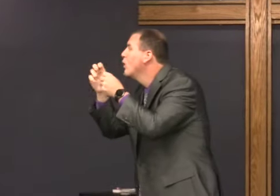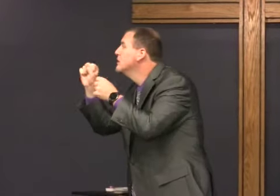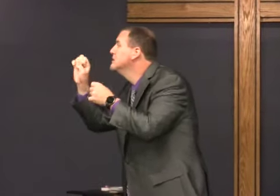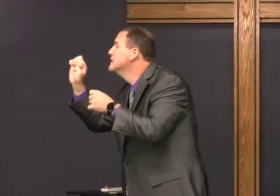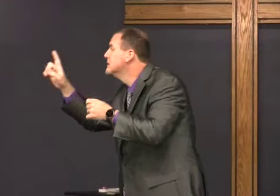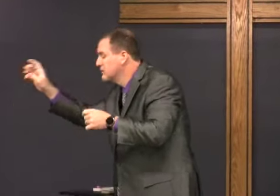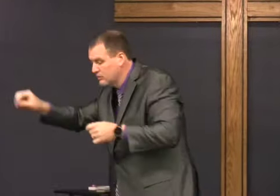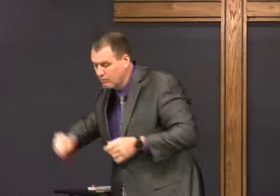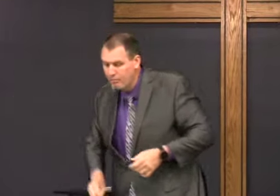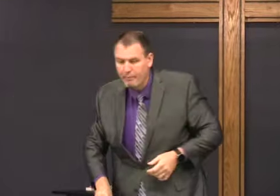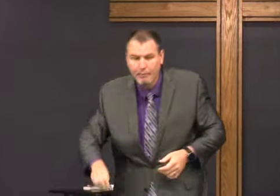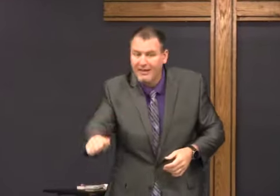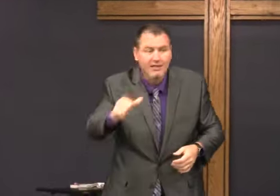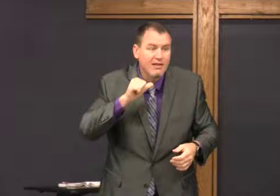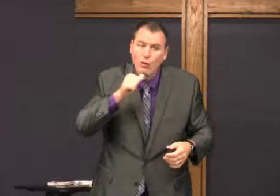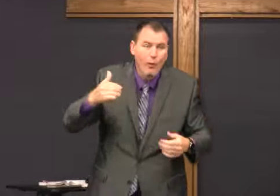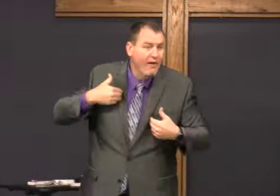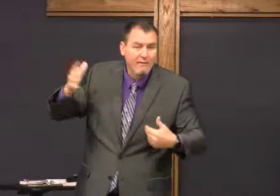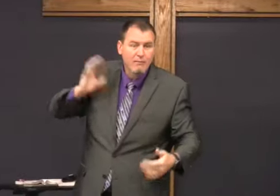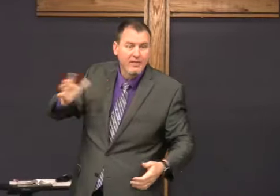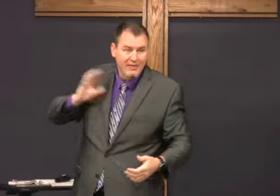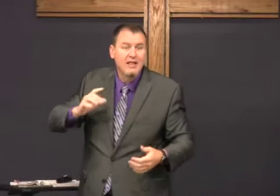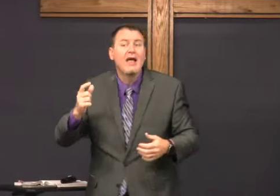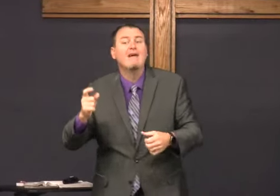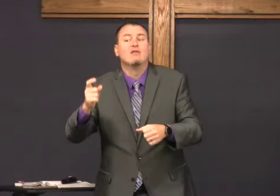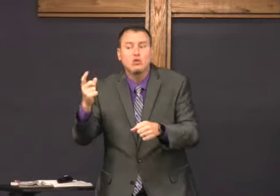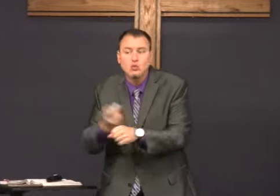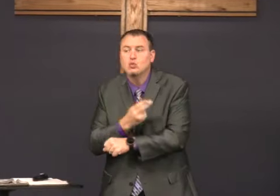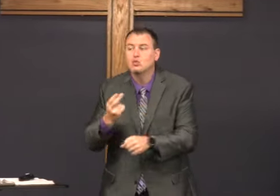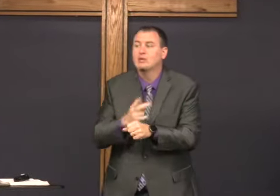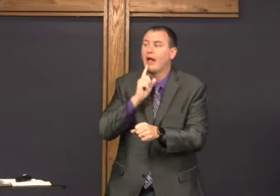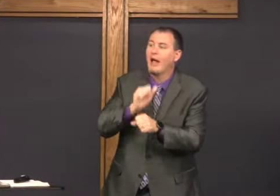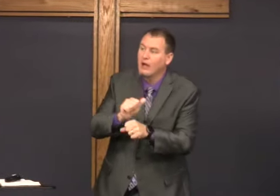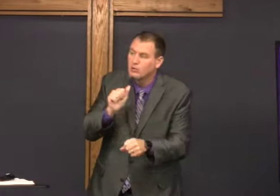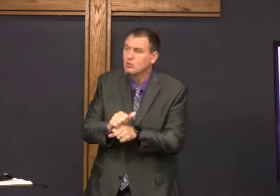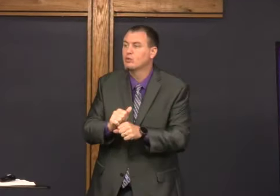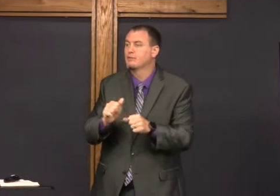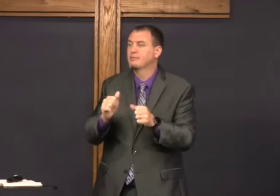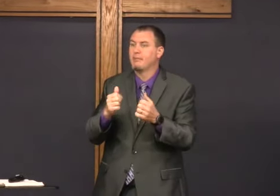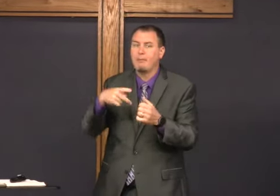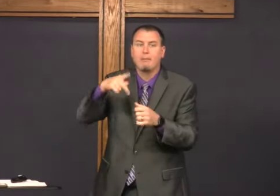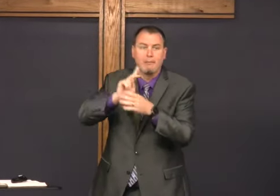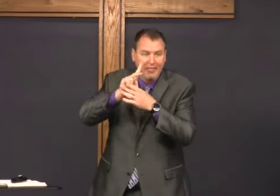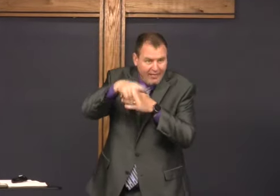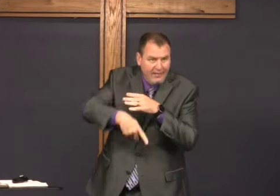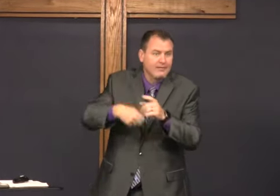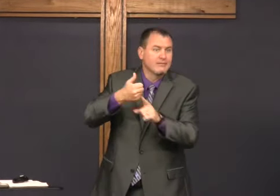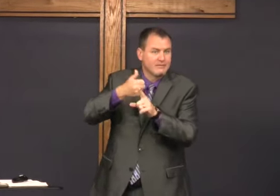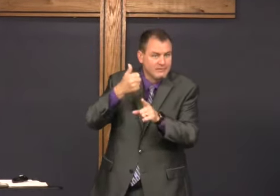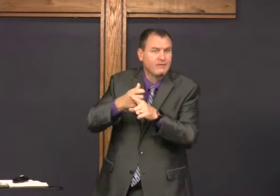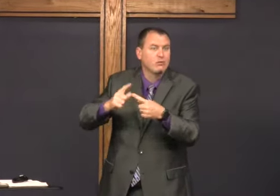otherwise, I'd have to go to the seed store and plant, and get more seed to plant.